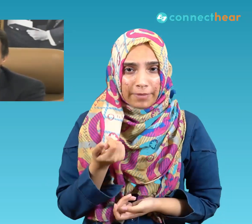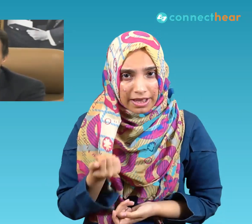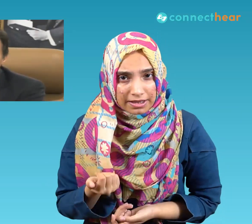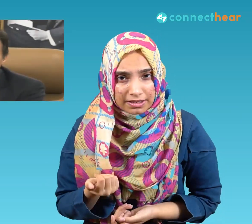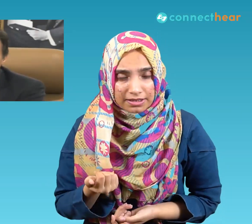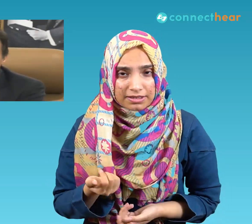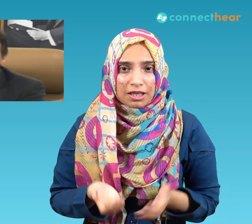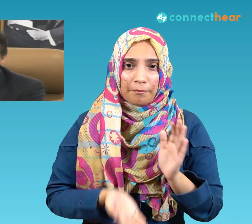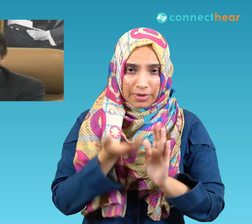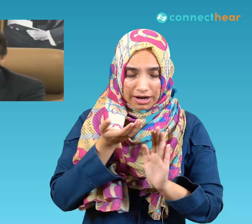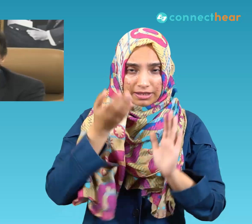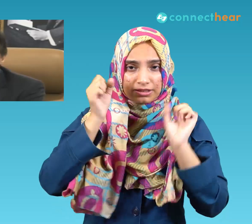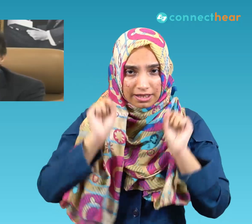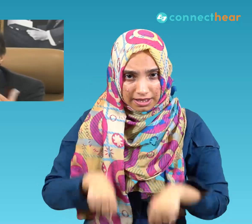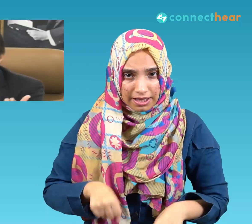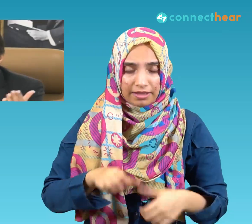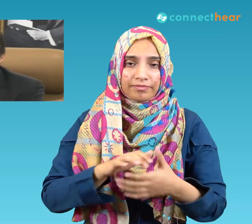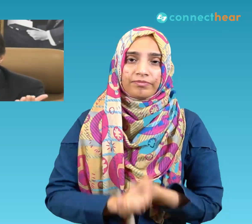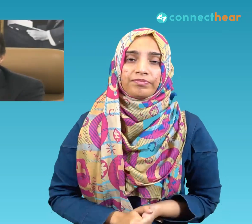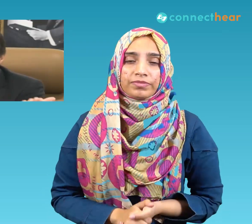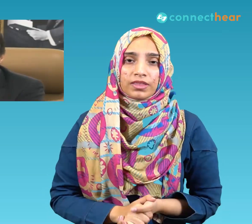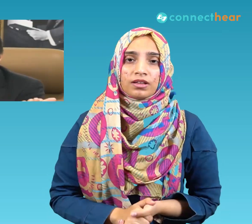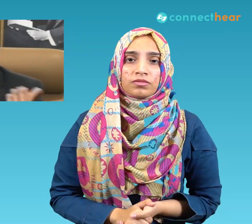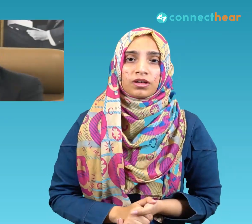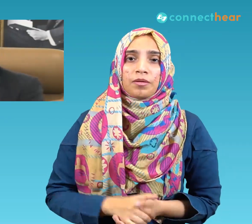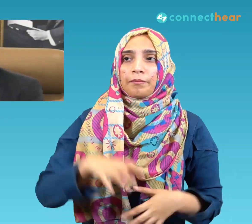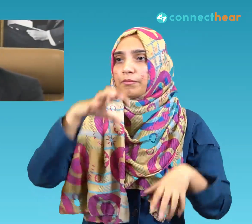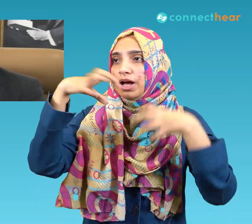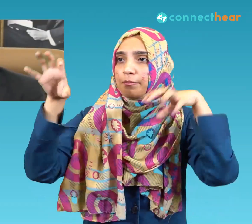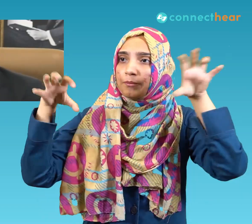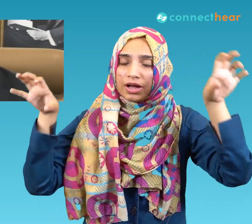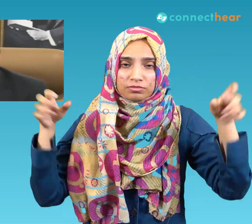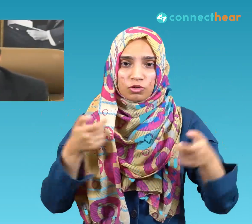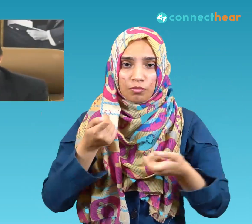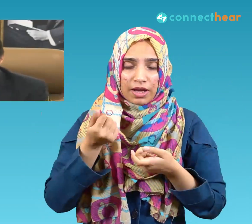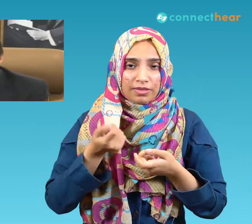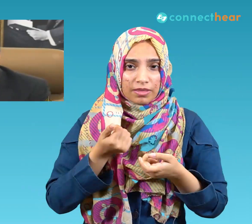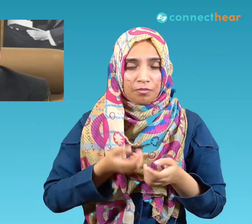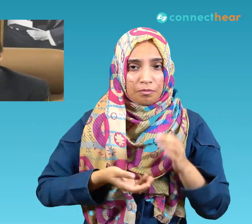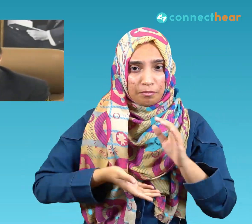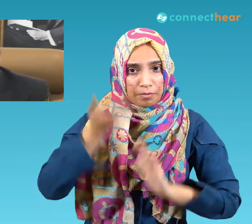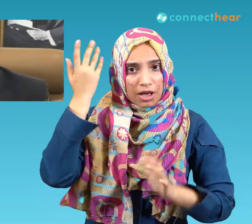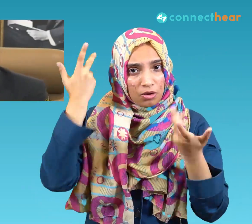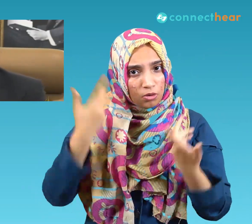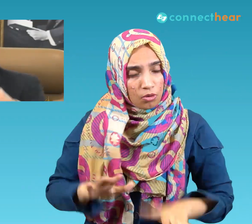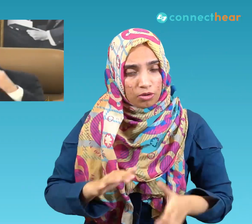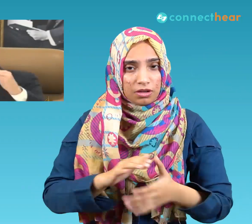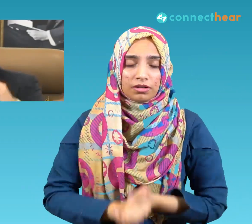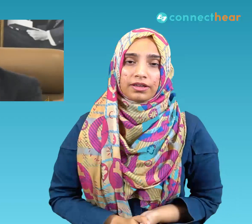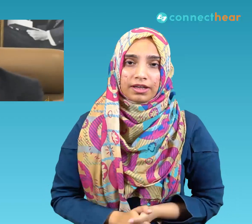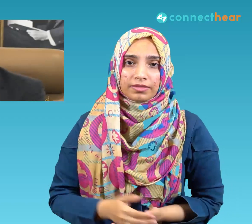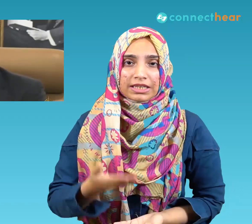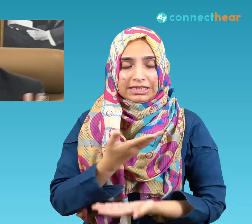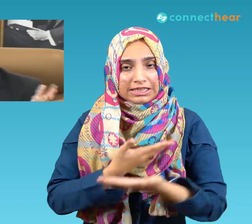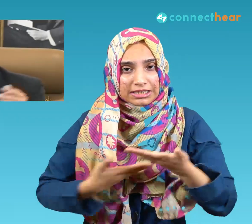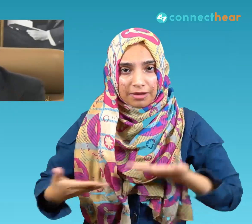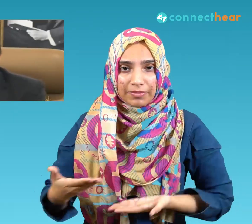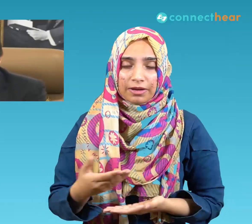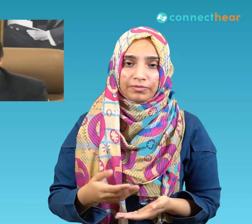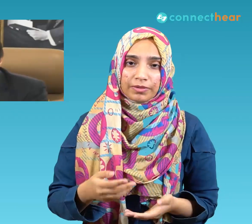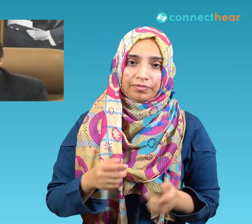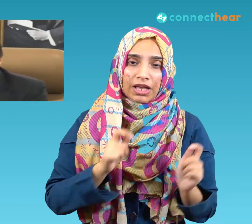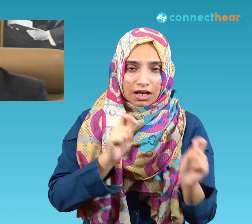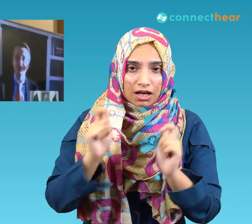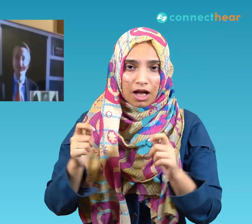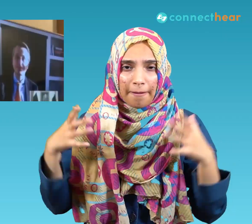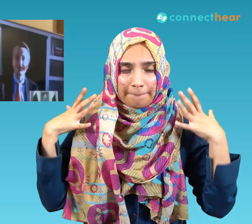it's on a market-based exchange rate. So our current currency stabilized, in fact, gained in the last